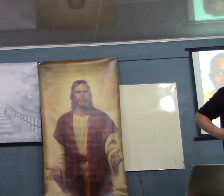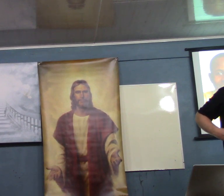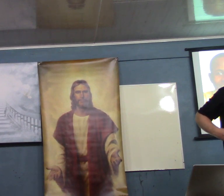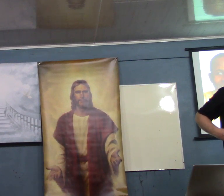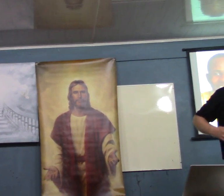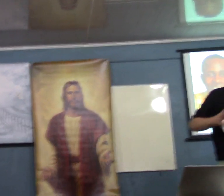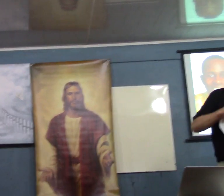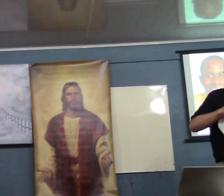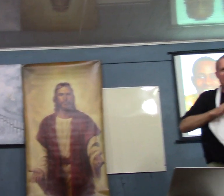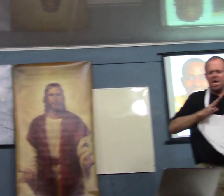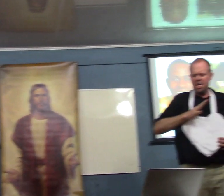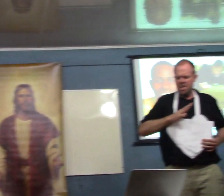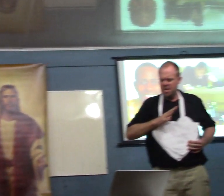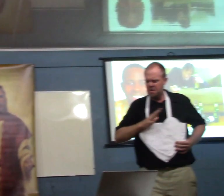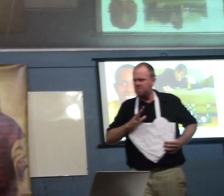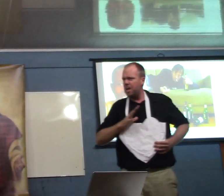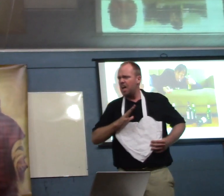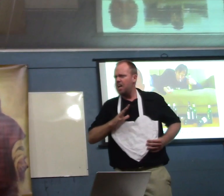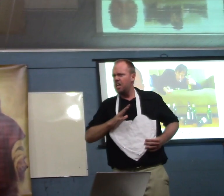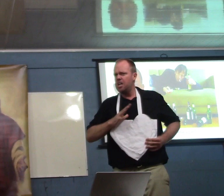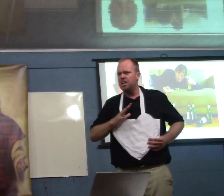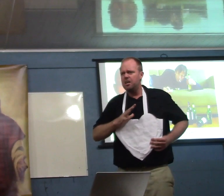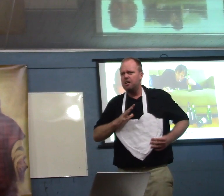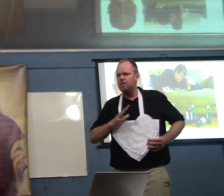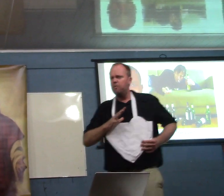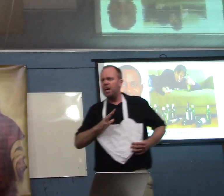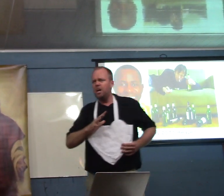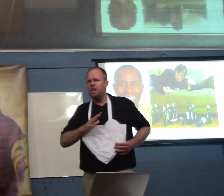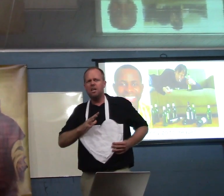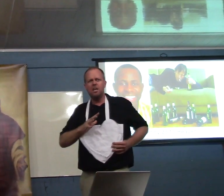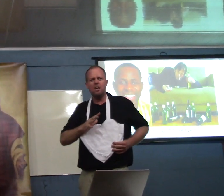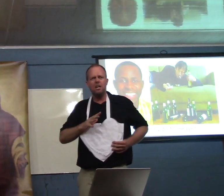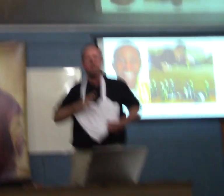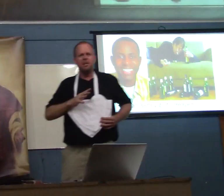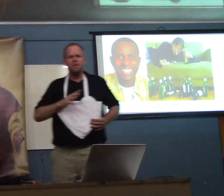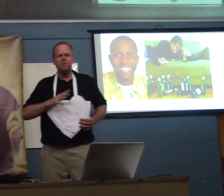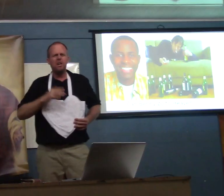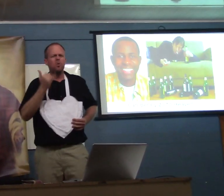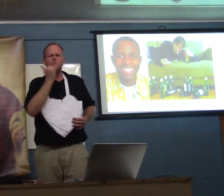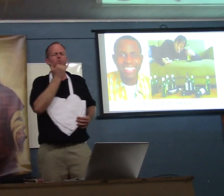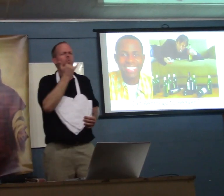Fine. No.